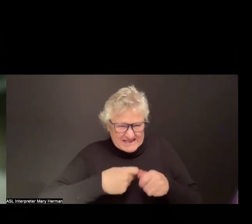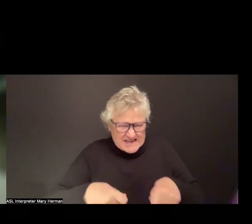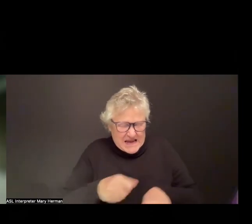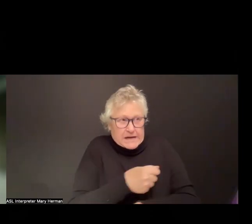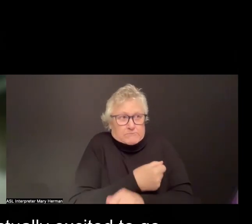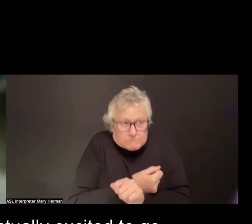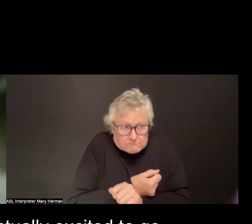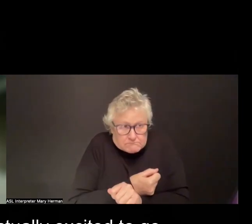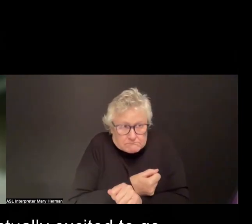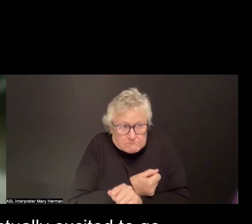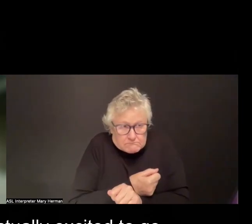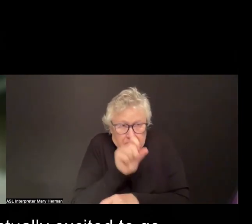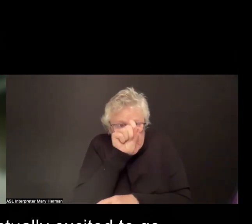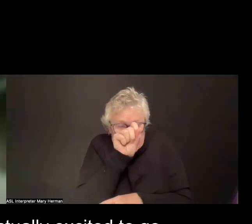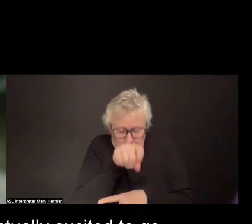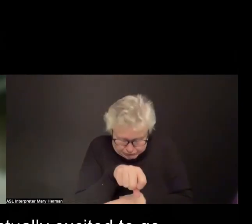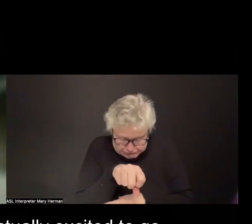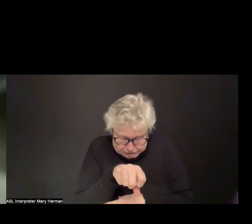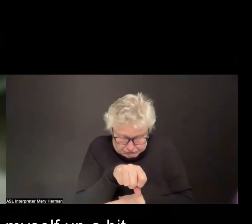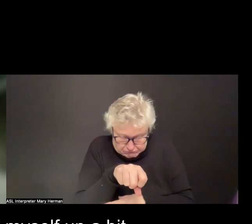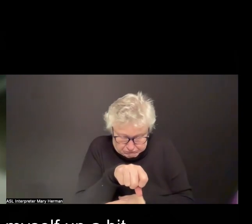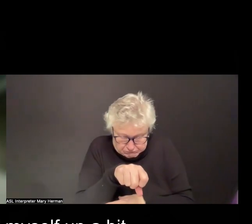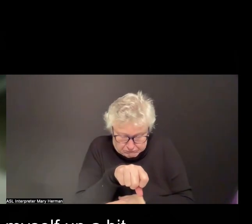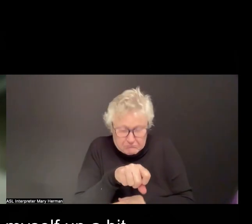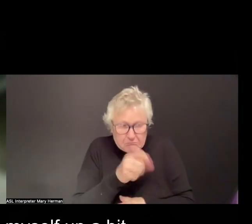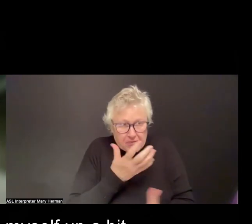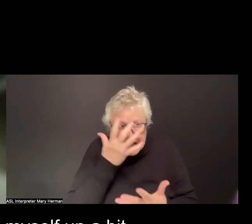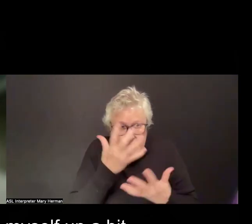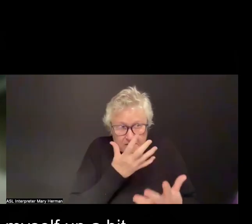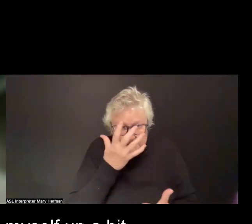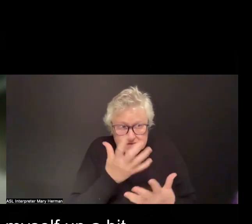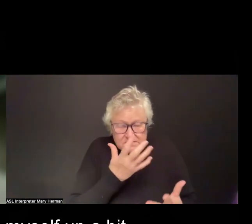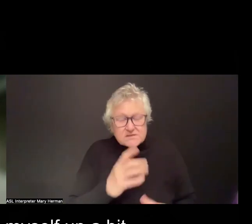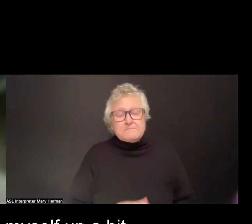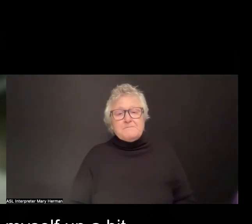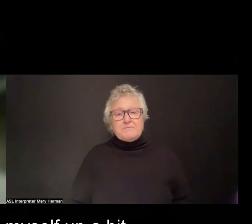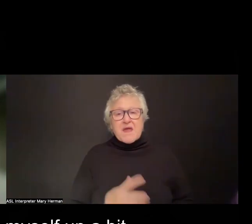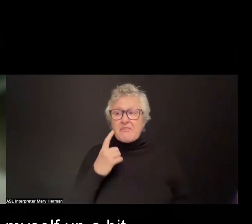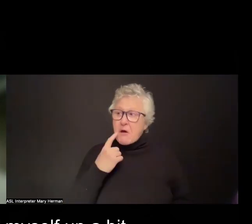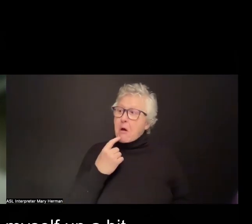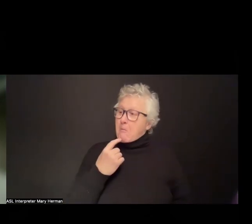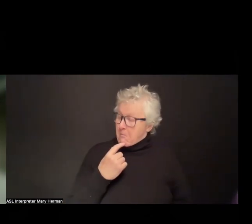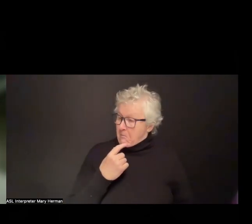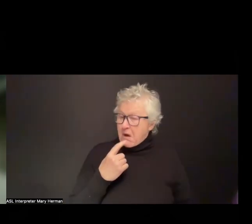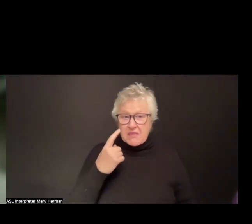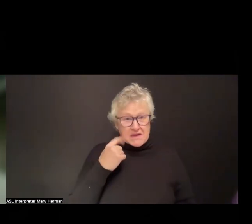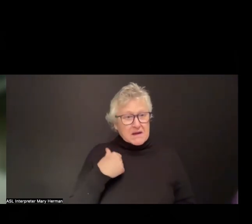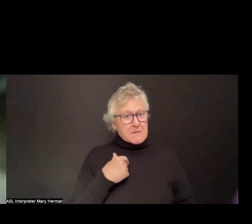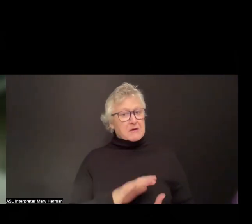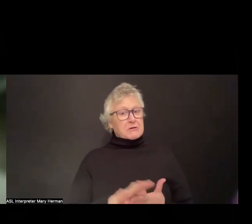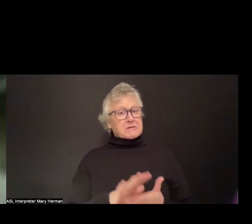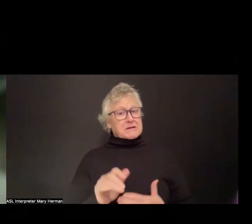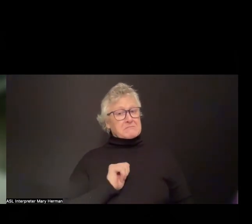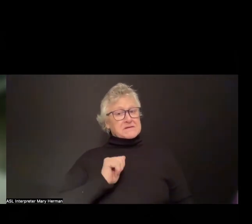us. For once, I was actually excited to go to meeting. I even prettied myself up a bit, scrubbed my face and arms, and made up a cleanish tucker.